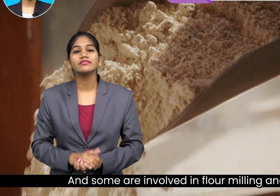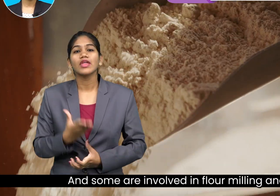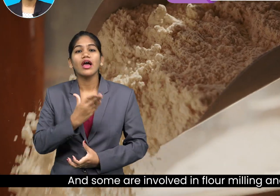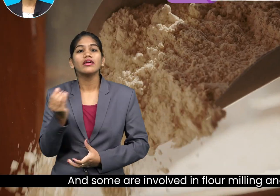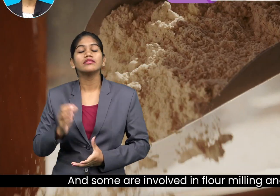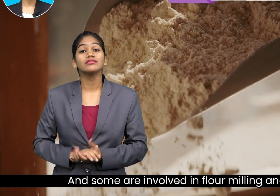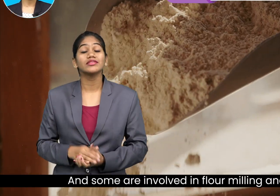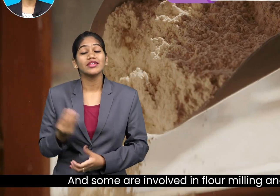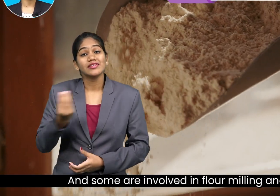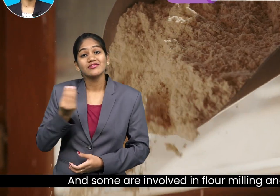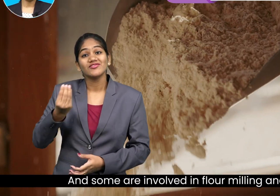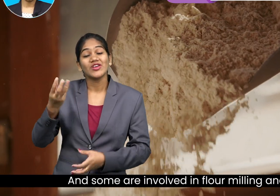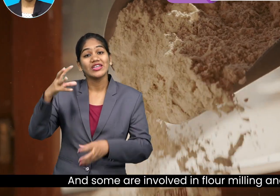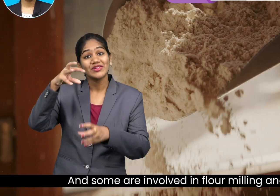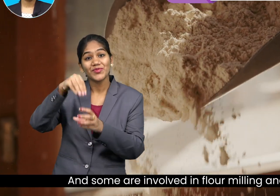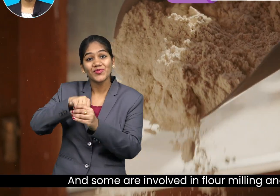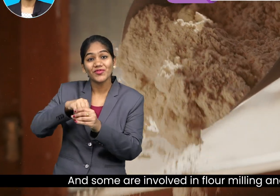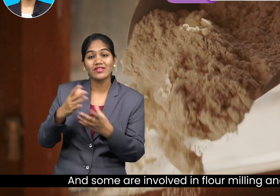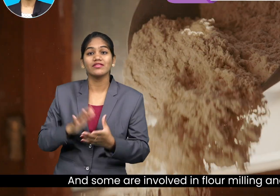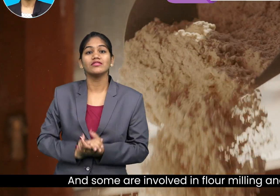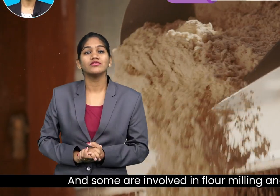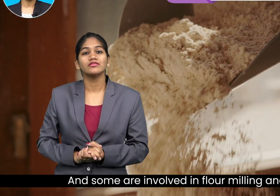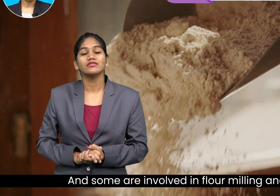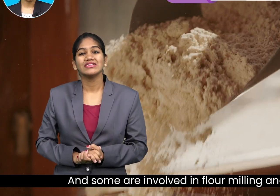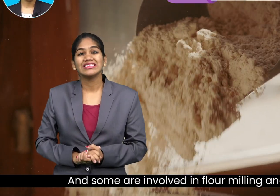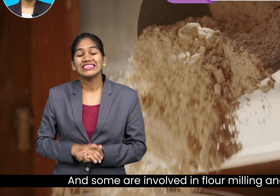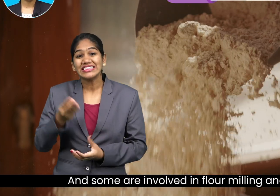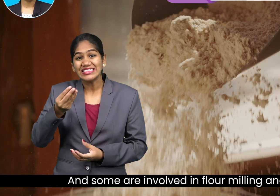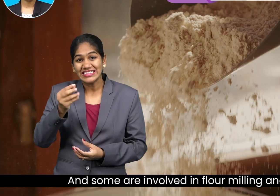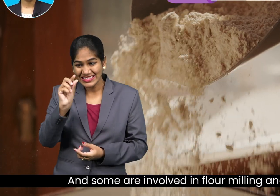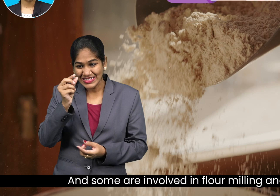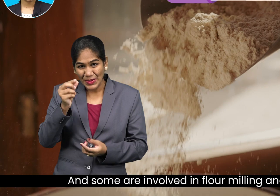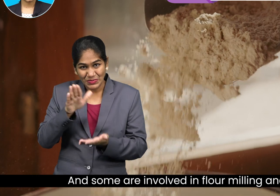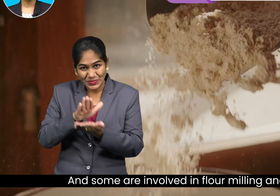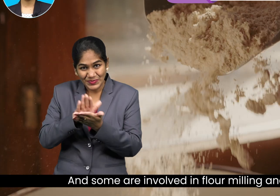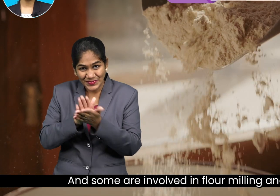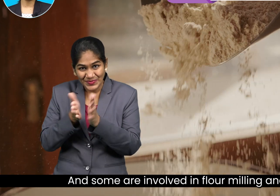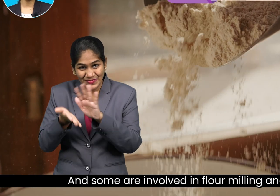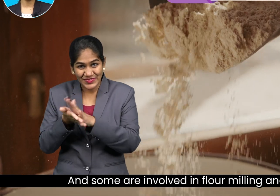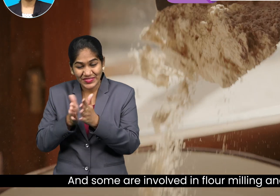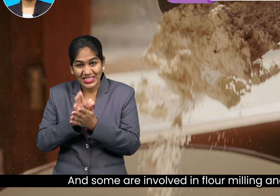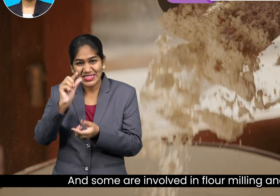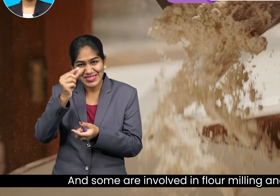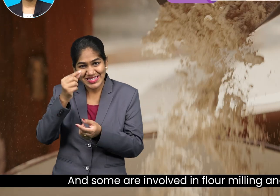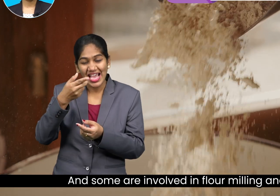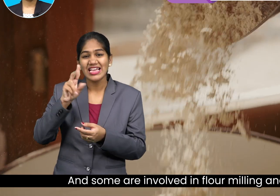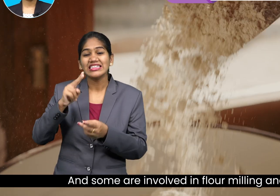And some are involved in flour milling and trading.